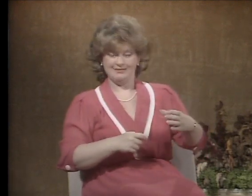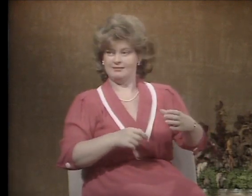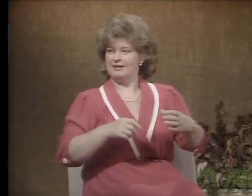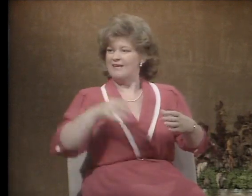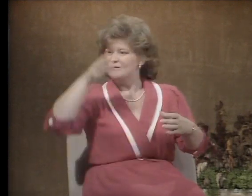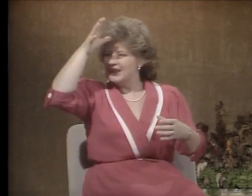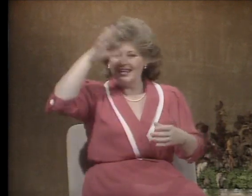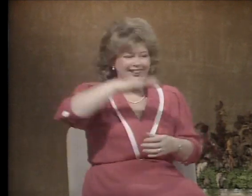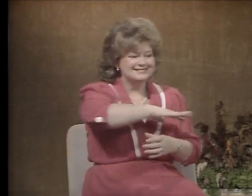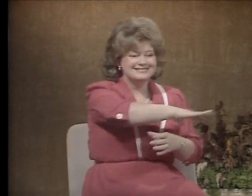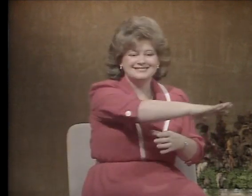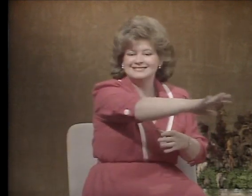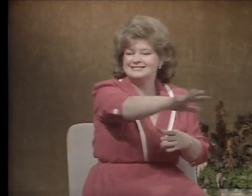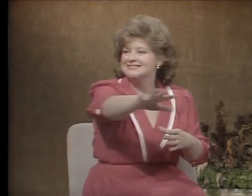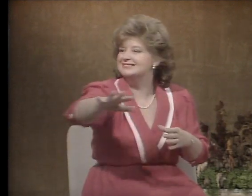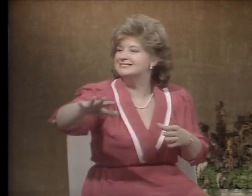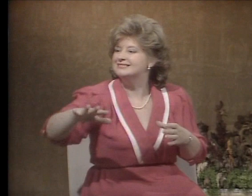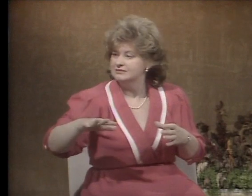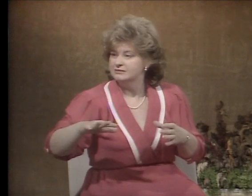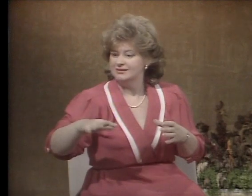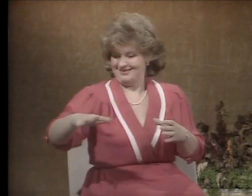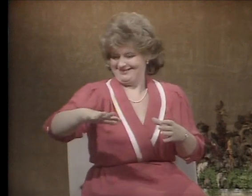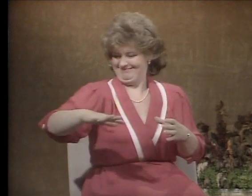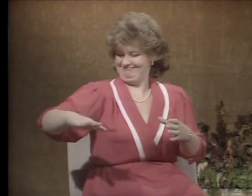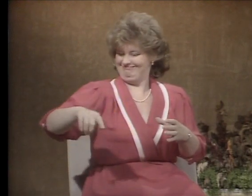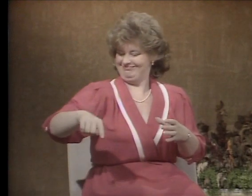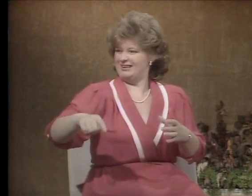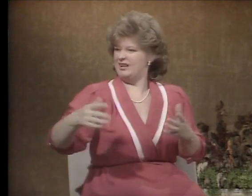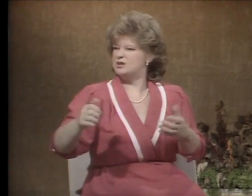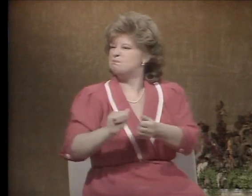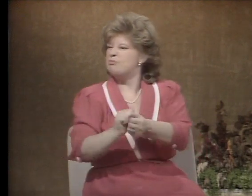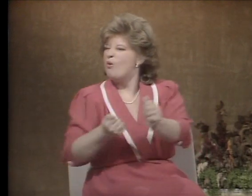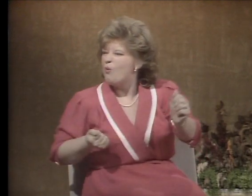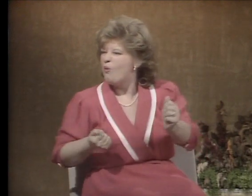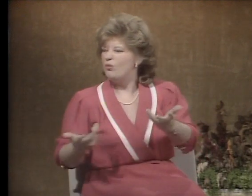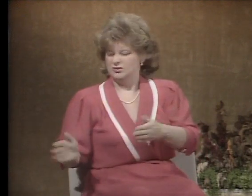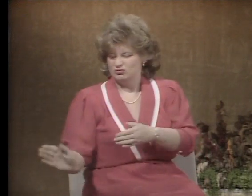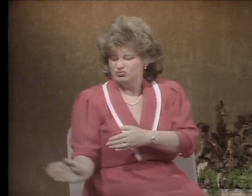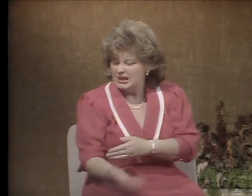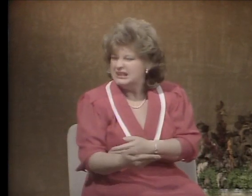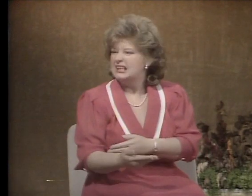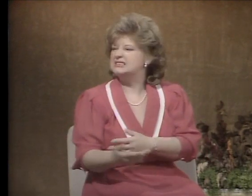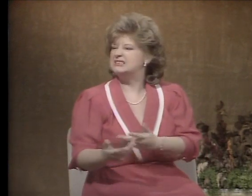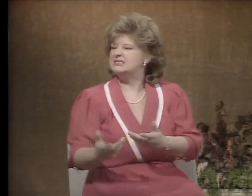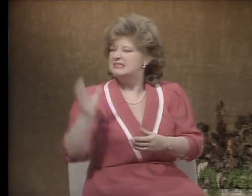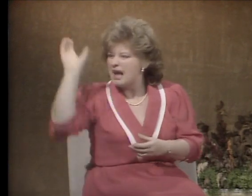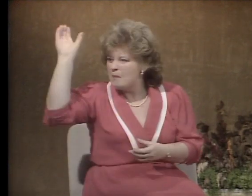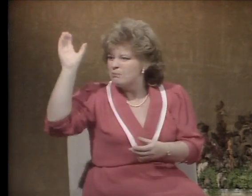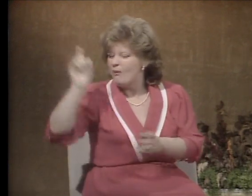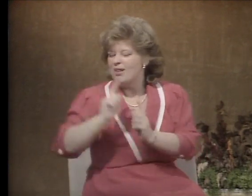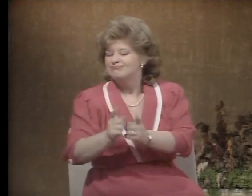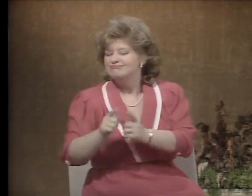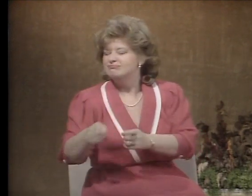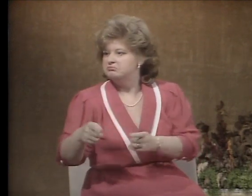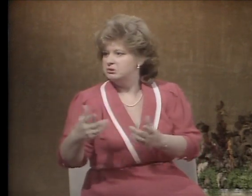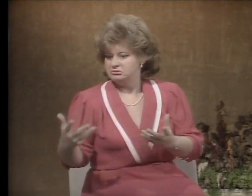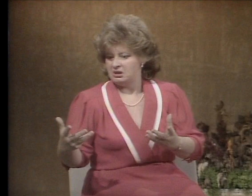school building was here, with fields all around it, and over here the sports area for cricket, netball and so forth.